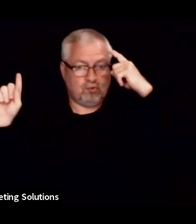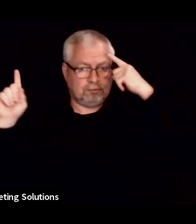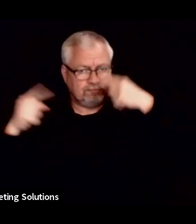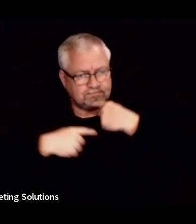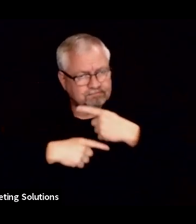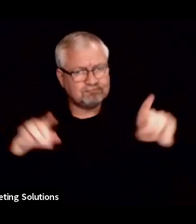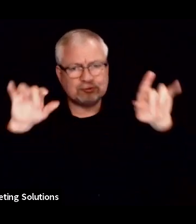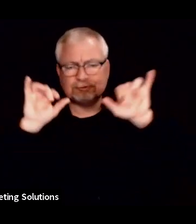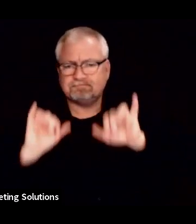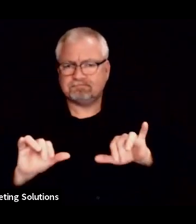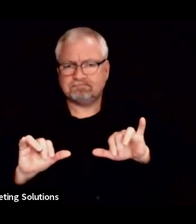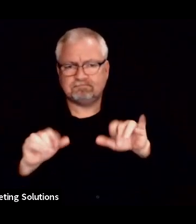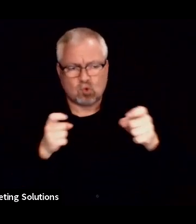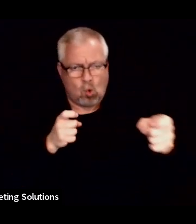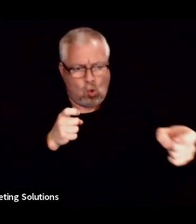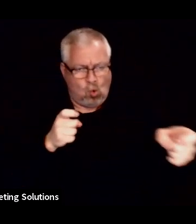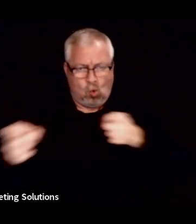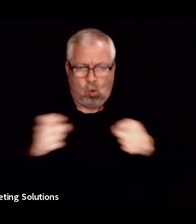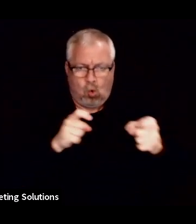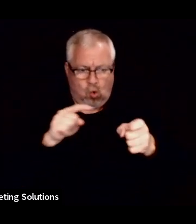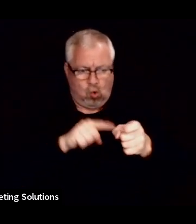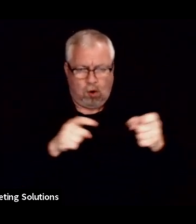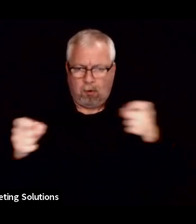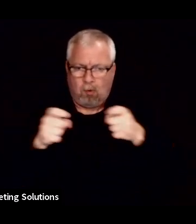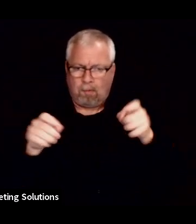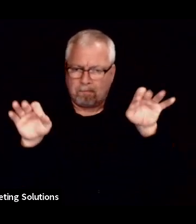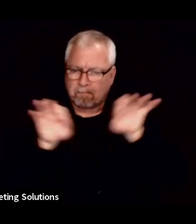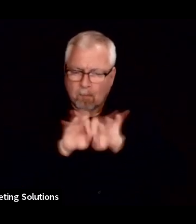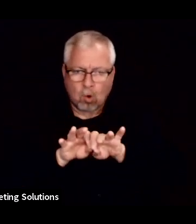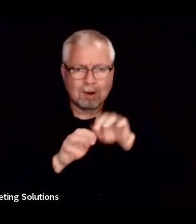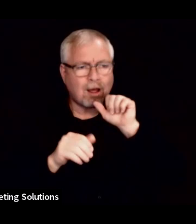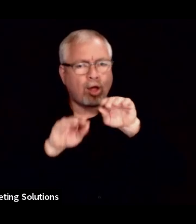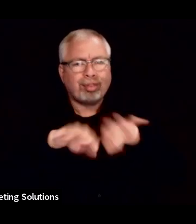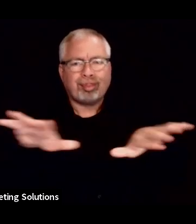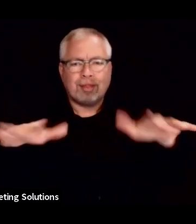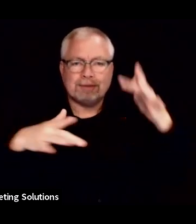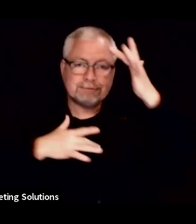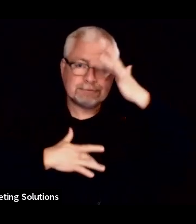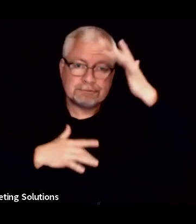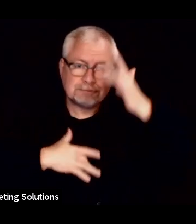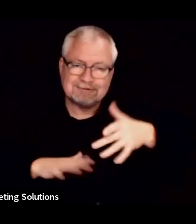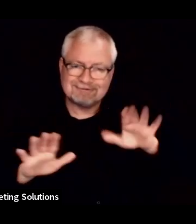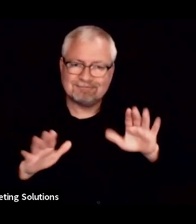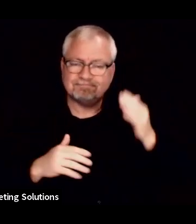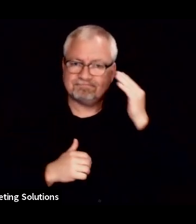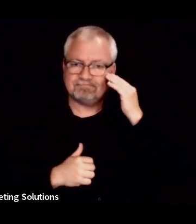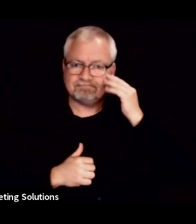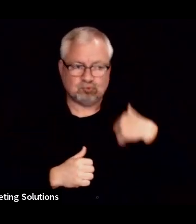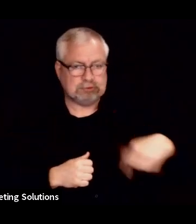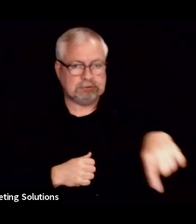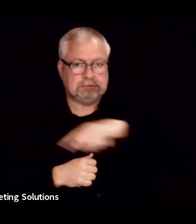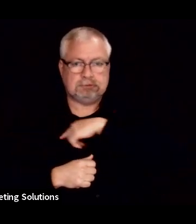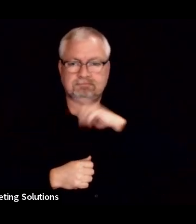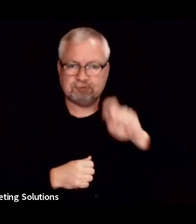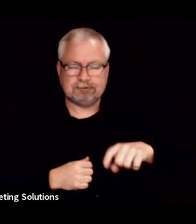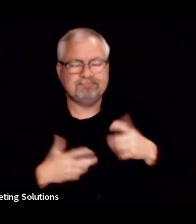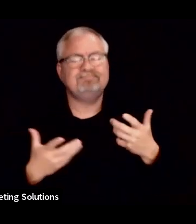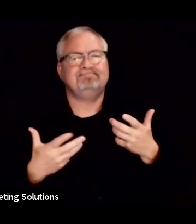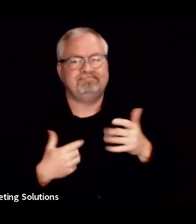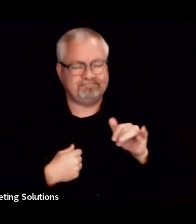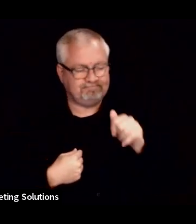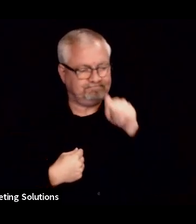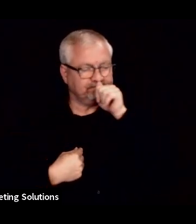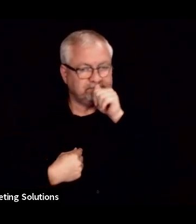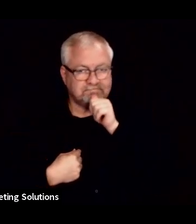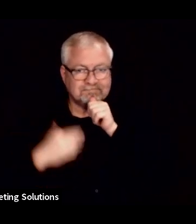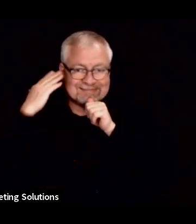virus. As many have said, we need to learn to live with this virus. It's going to be with us for a while. So these